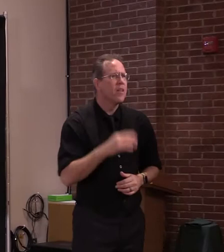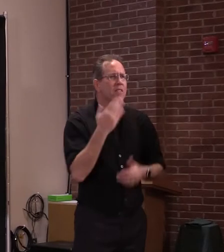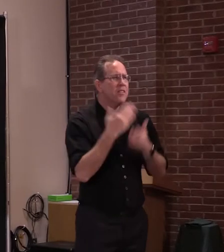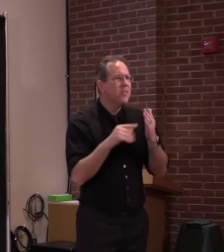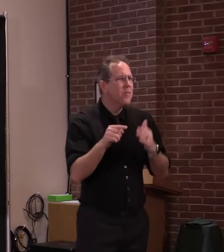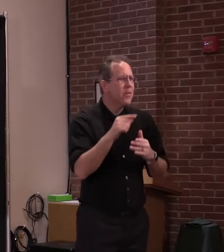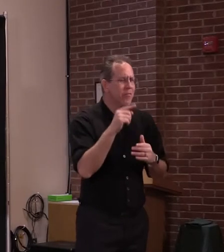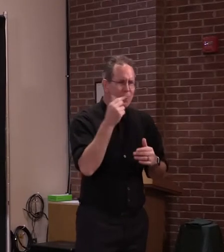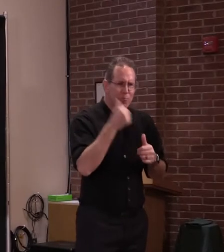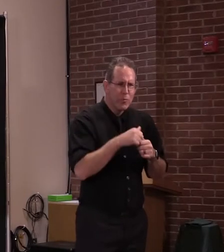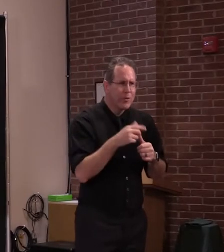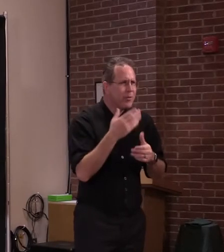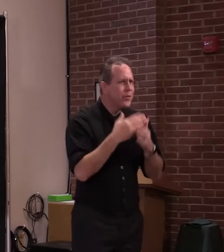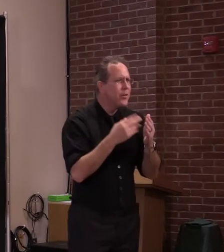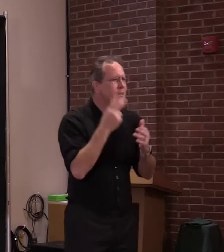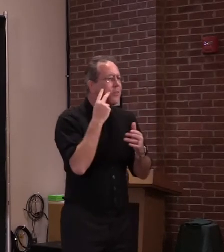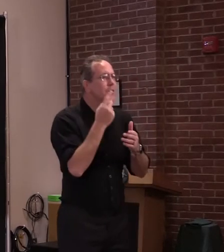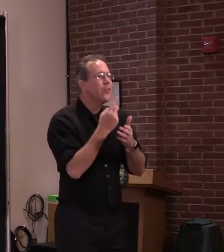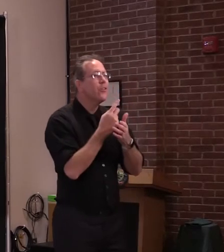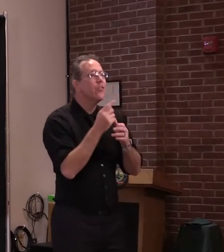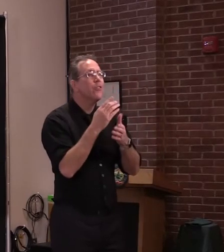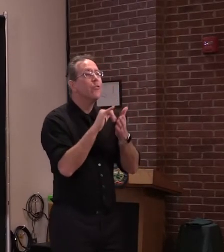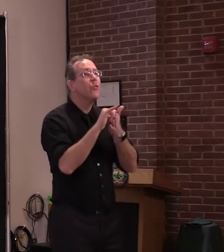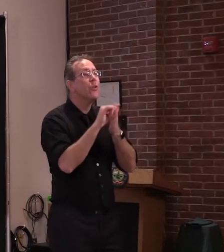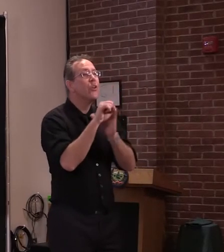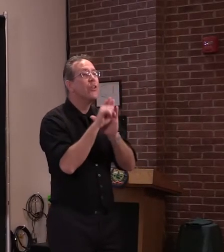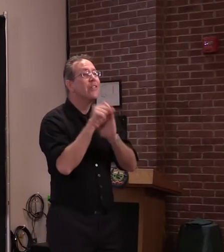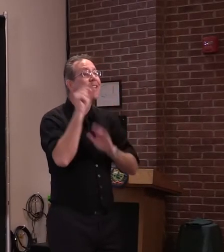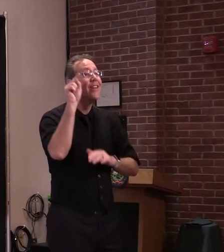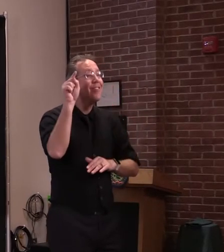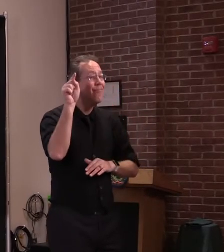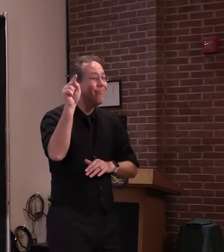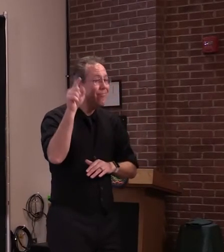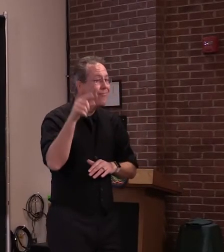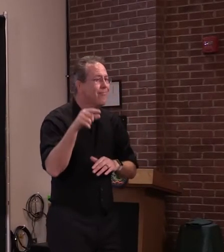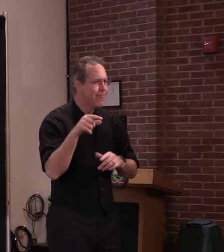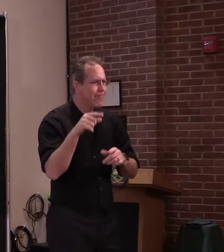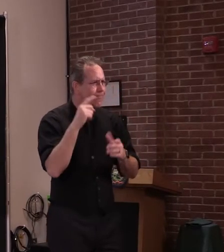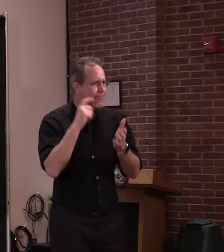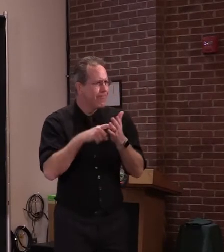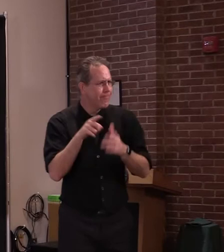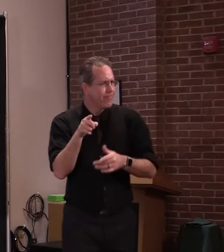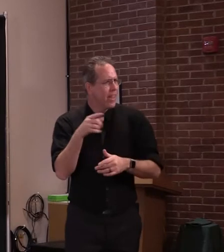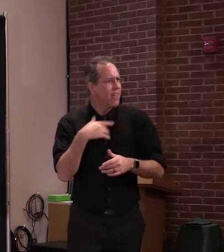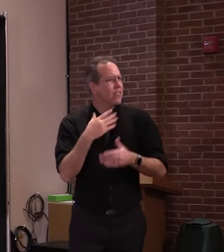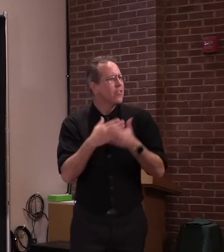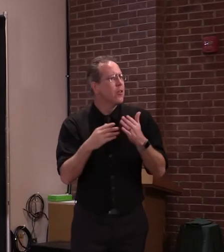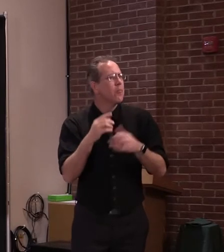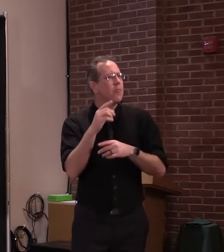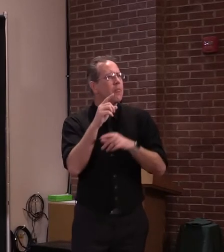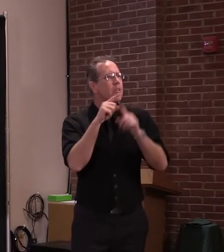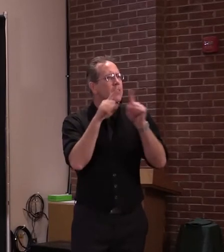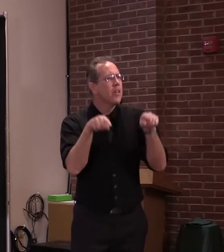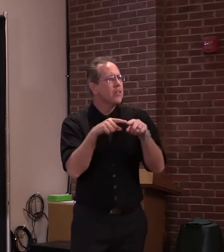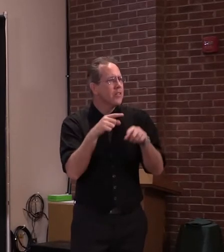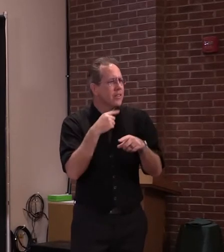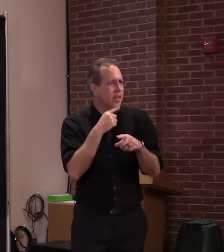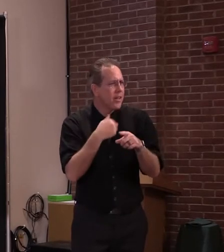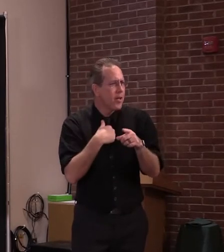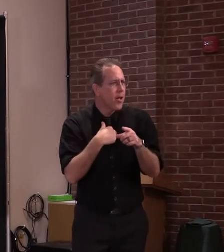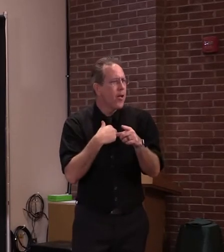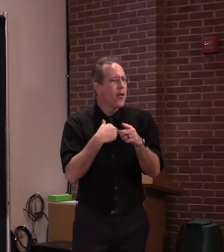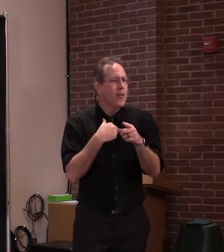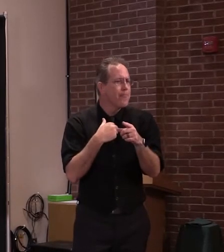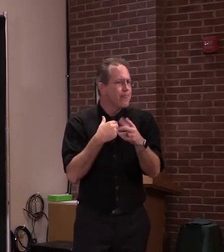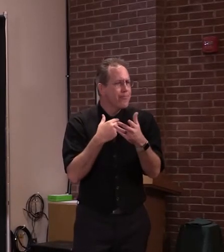that New York, for instance, has given us data that says that 37% of those who are in